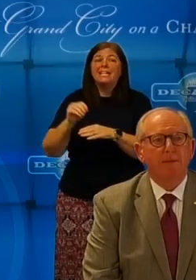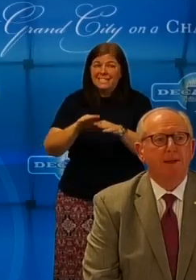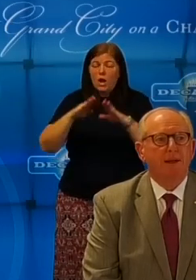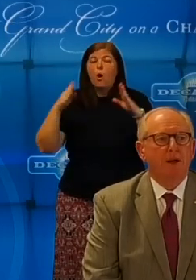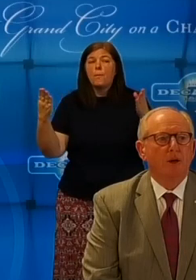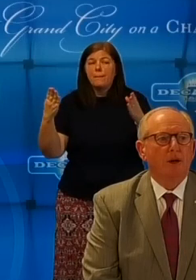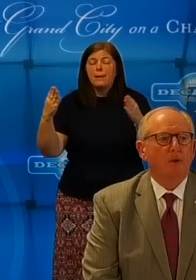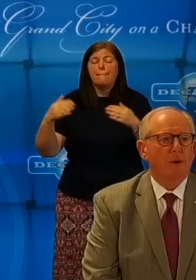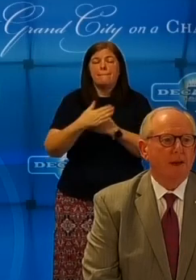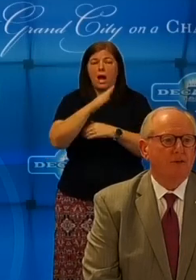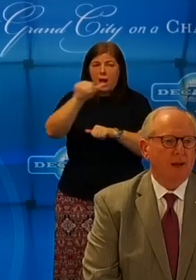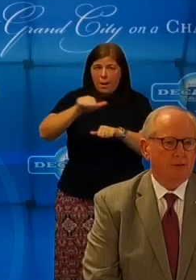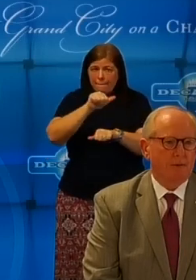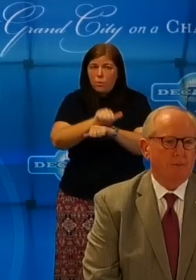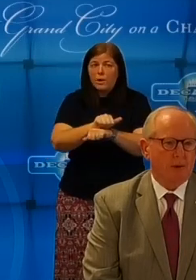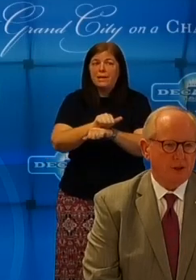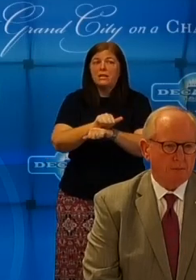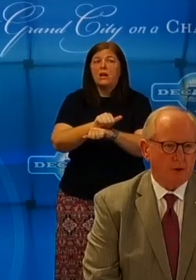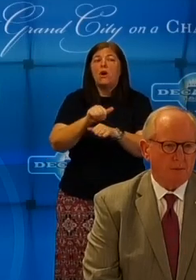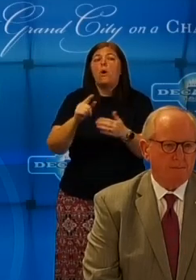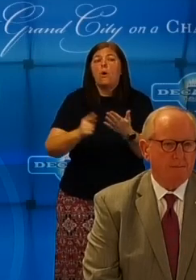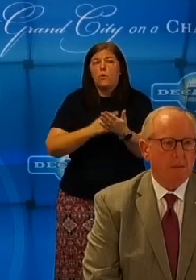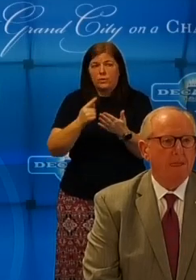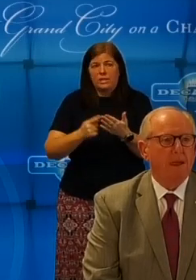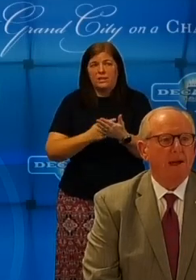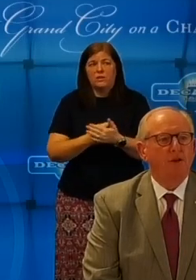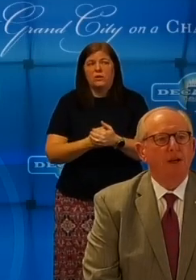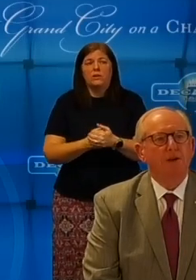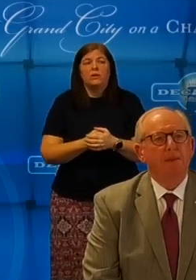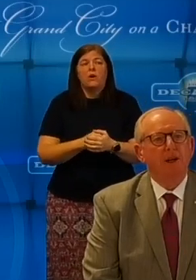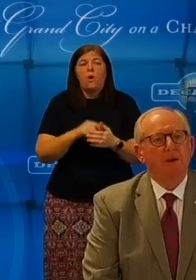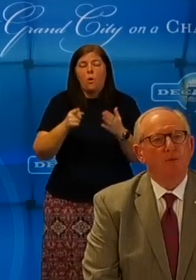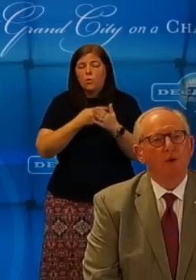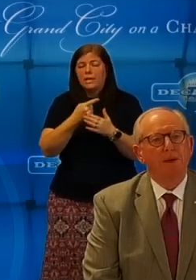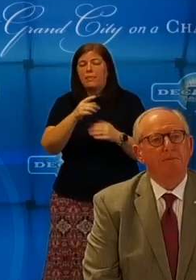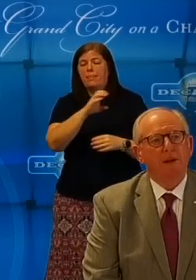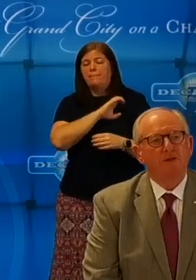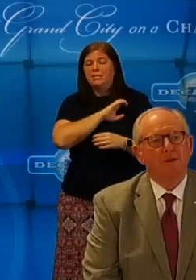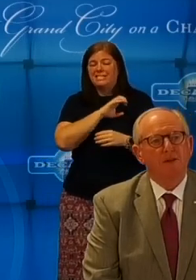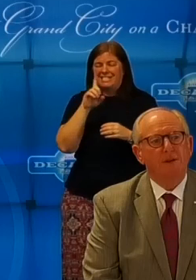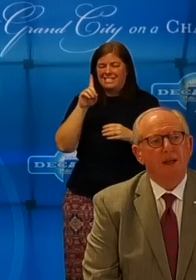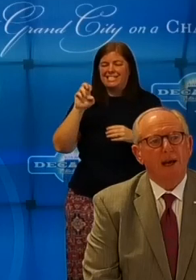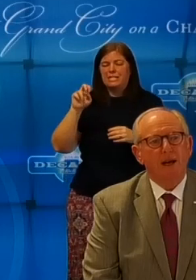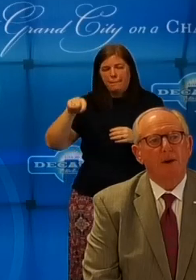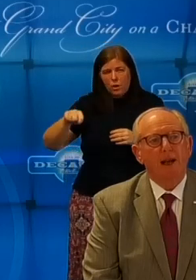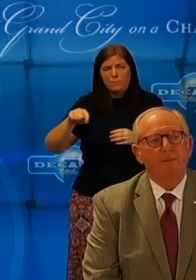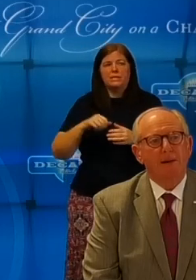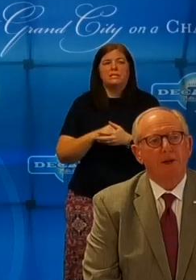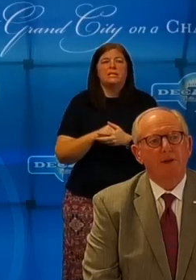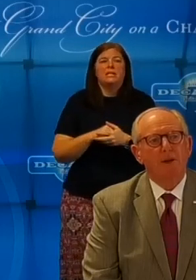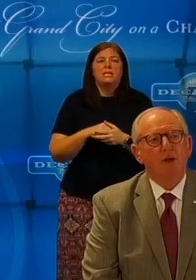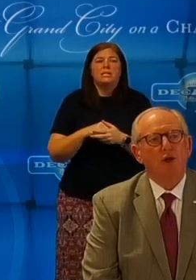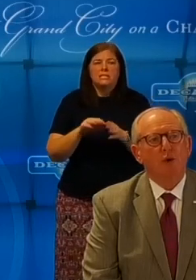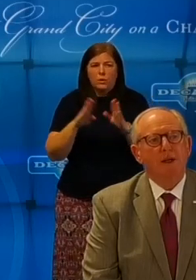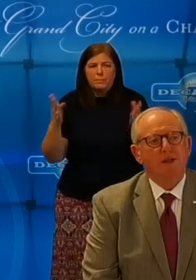only, with the exception of the police department. If you need to make an appointment, please visit